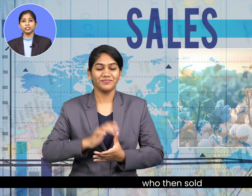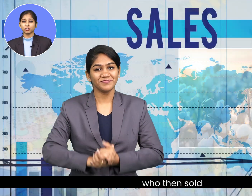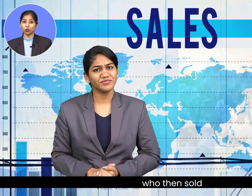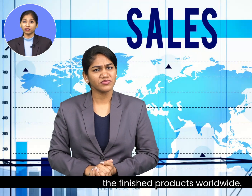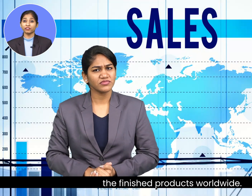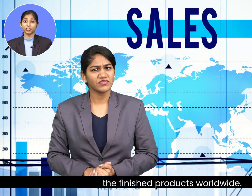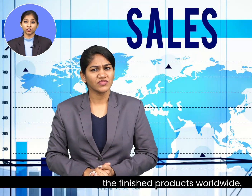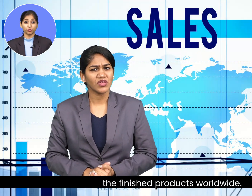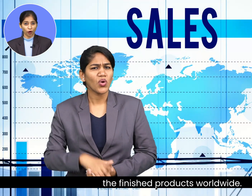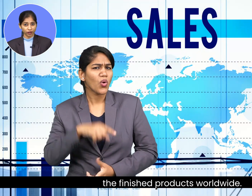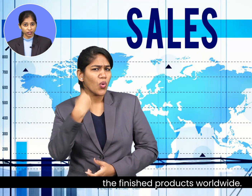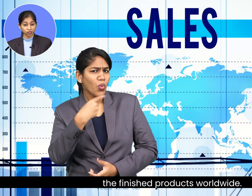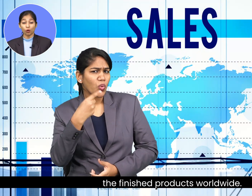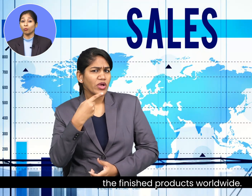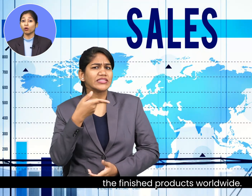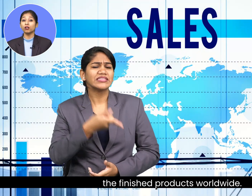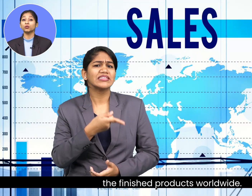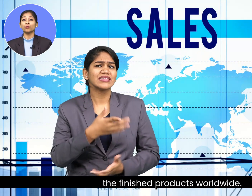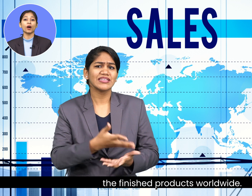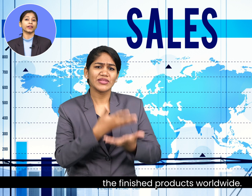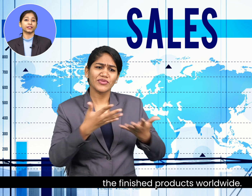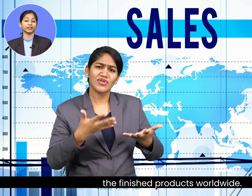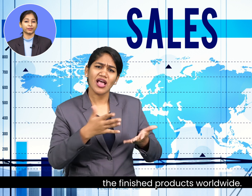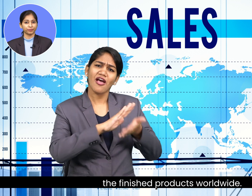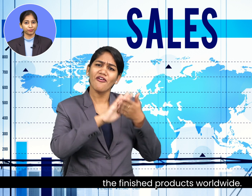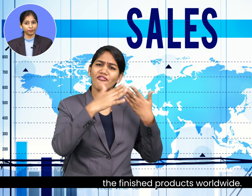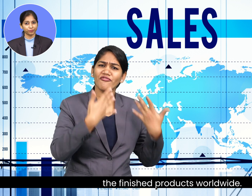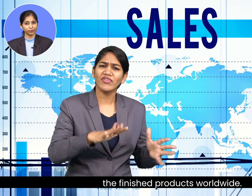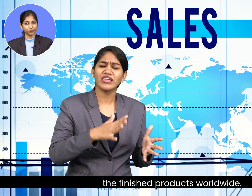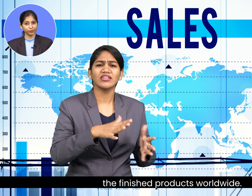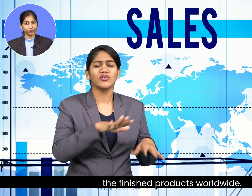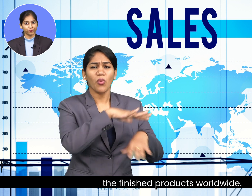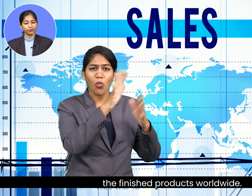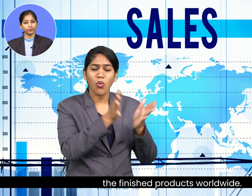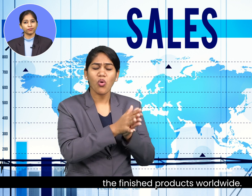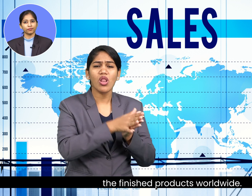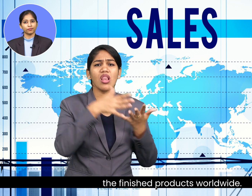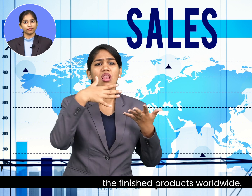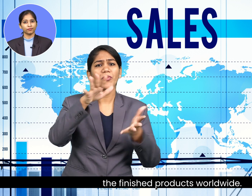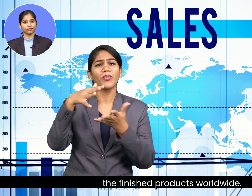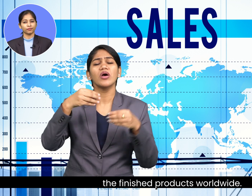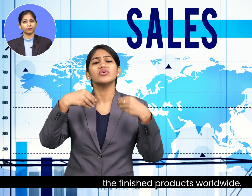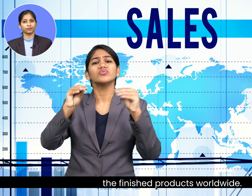who then sold the finished products worldwide.